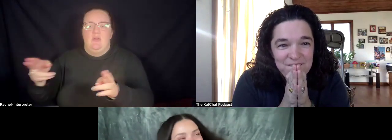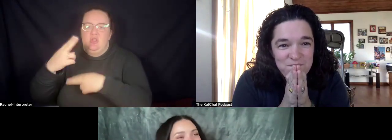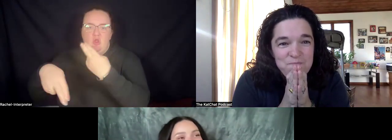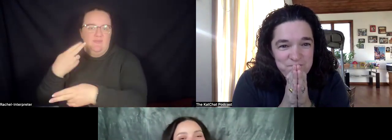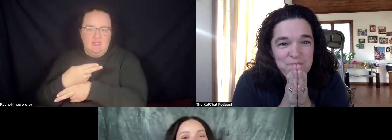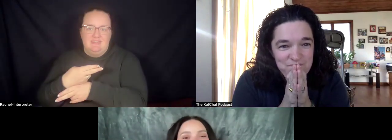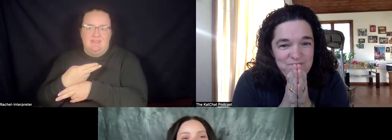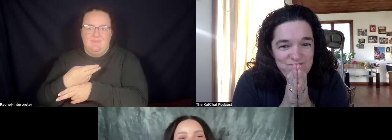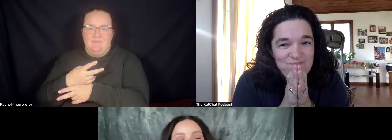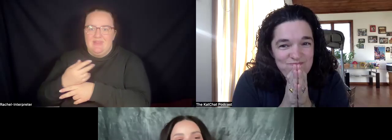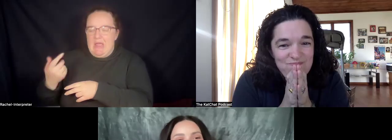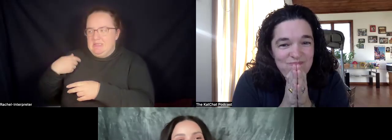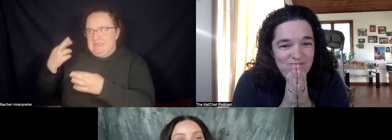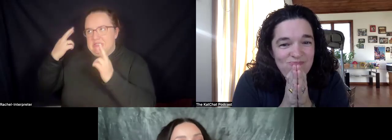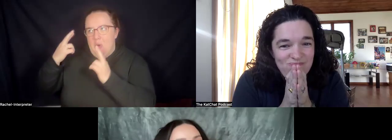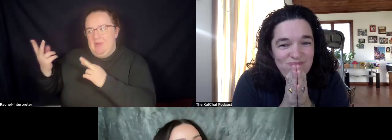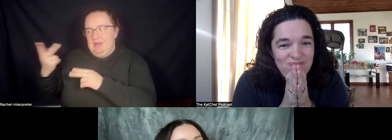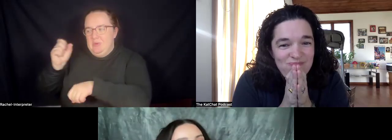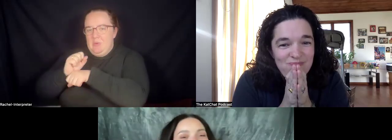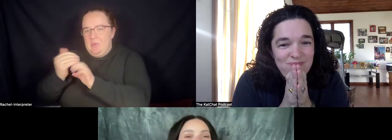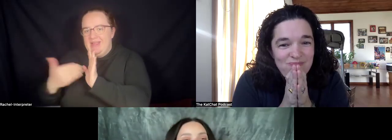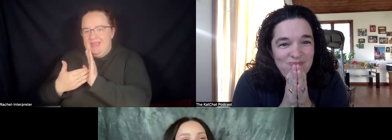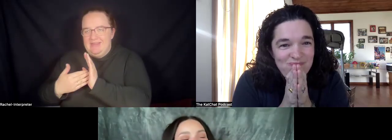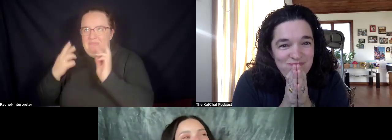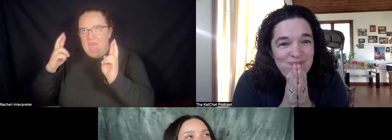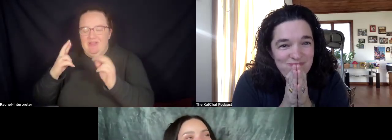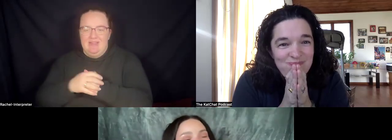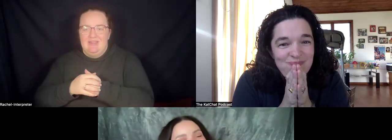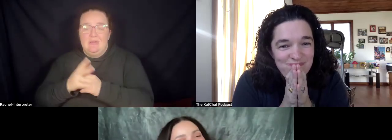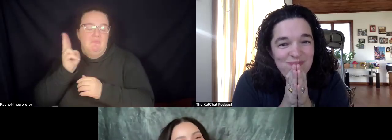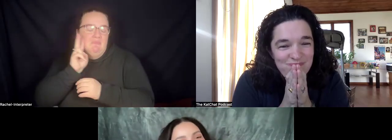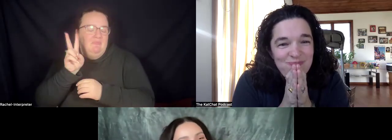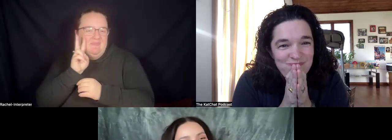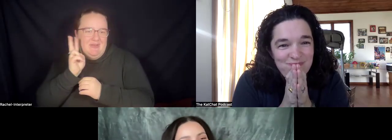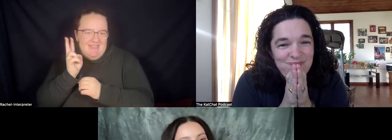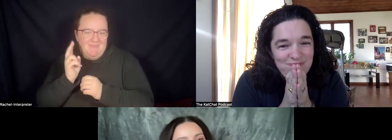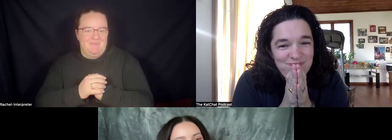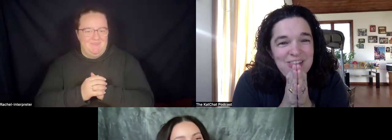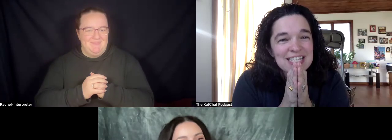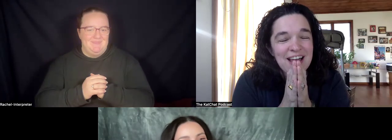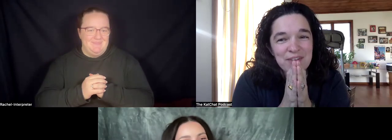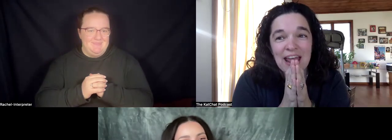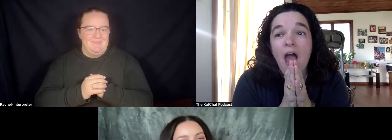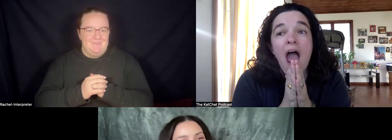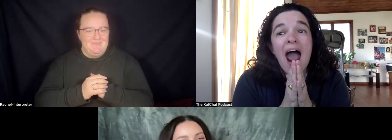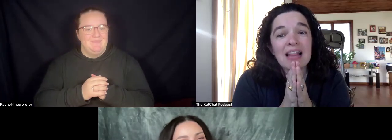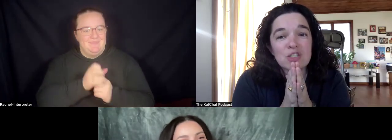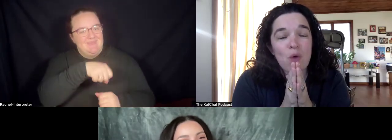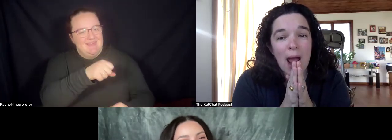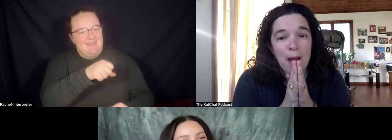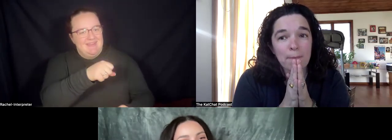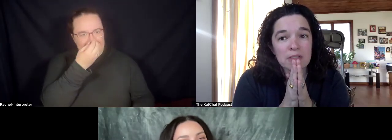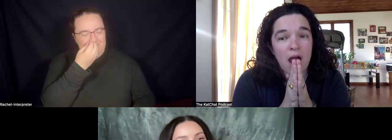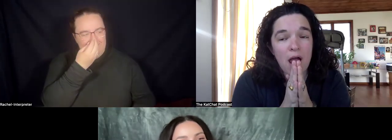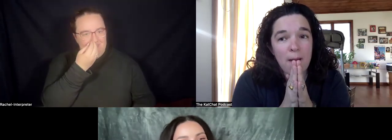like, kind of manifesting something. We hope so. We shall see. We shall see. Definitely. I like